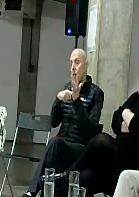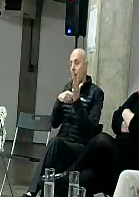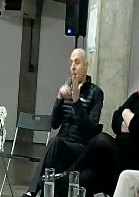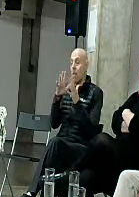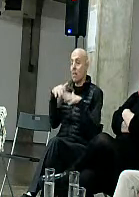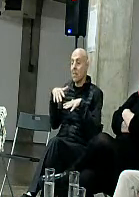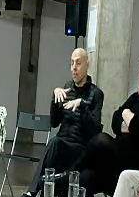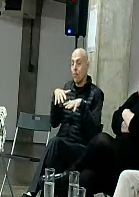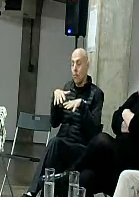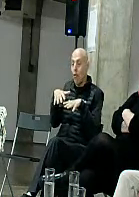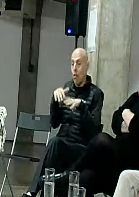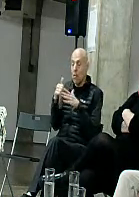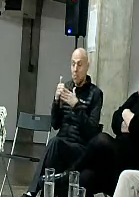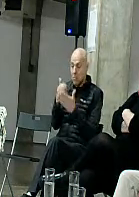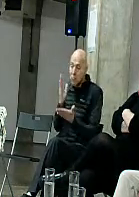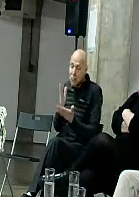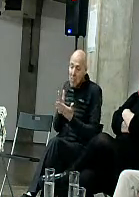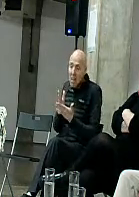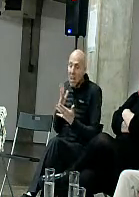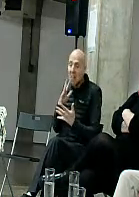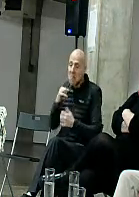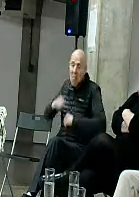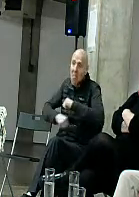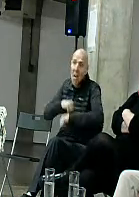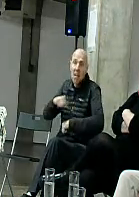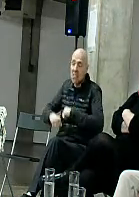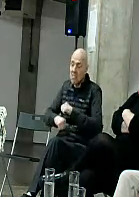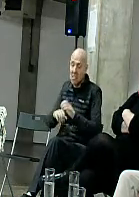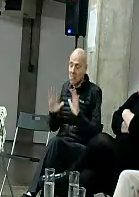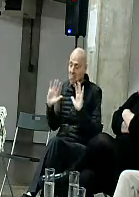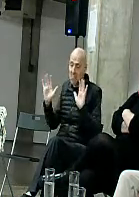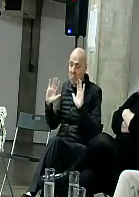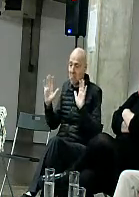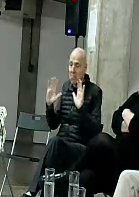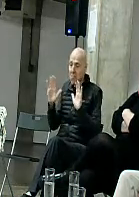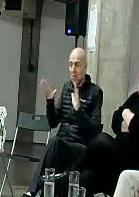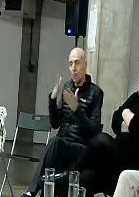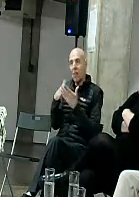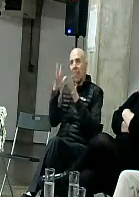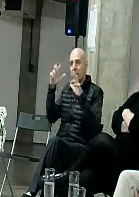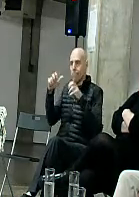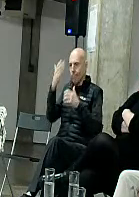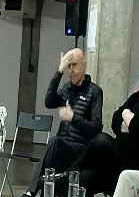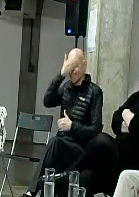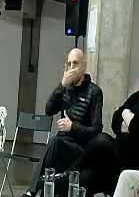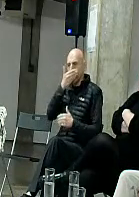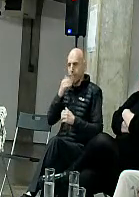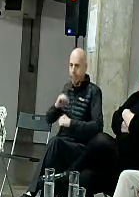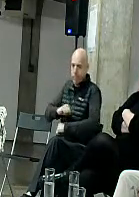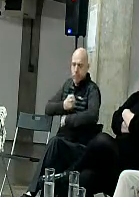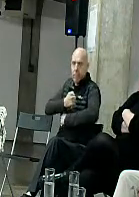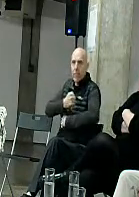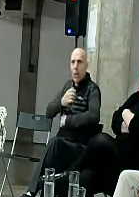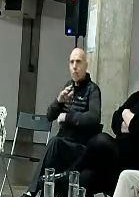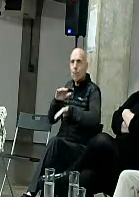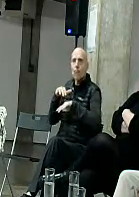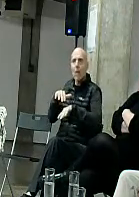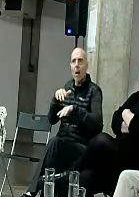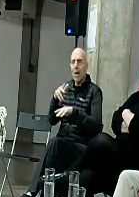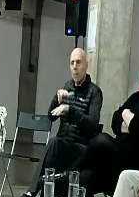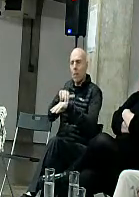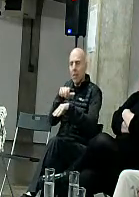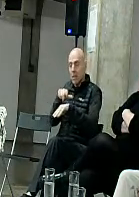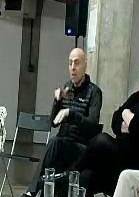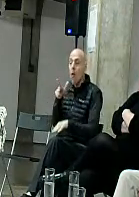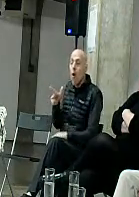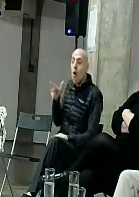who are a bunch of thugs and sort of considered the riot police, who heard on the radio that a